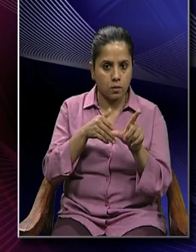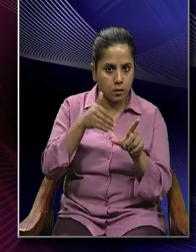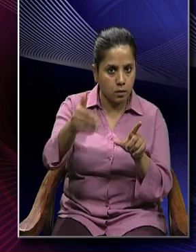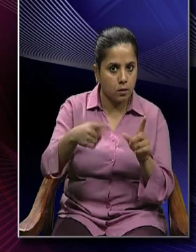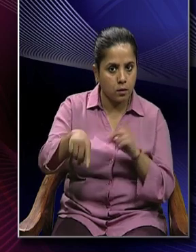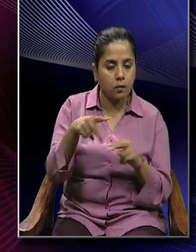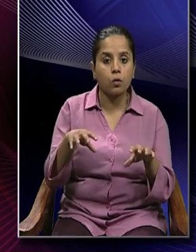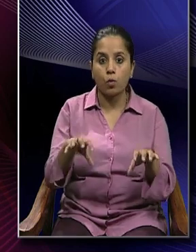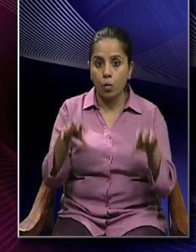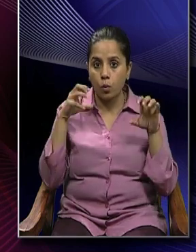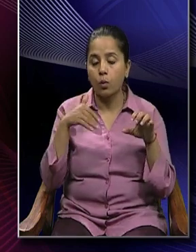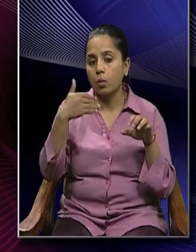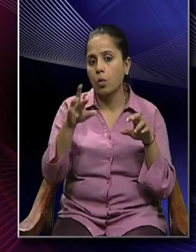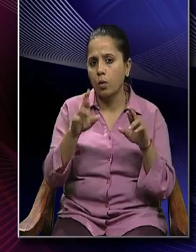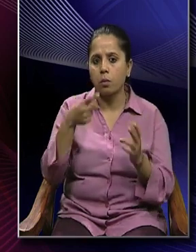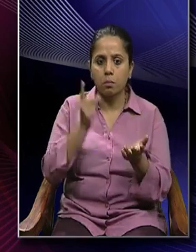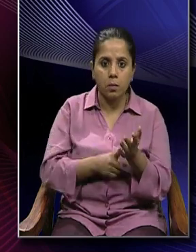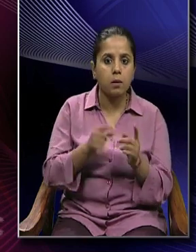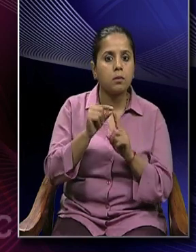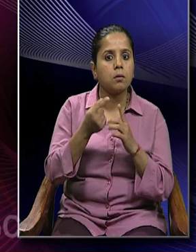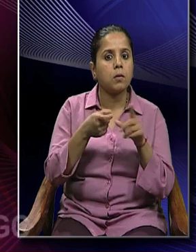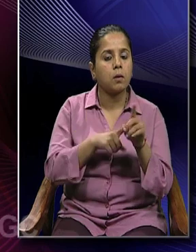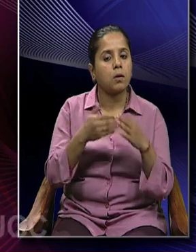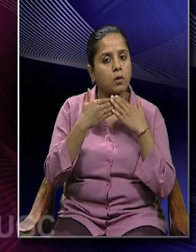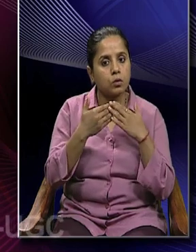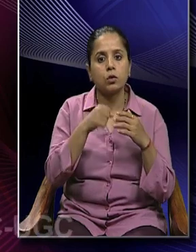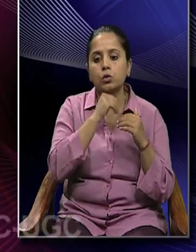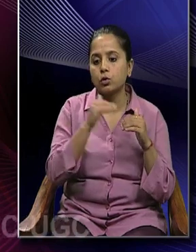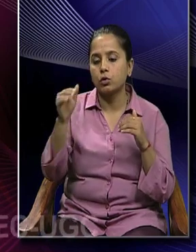of the constitution, there would be compulsory primary education of children up to the age